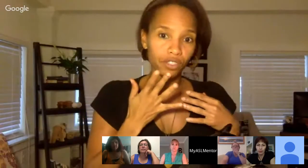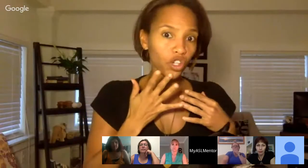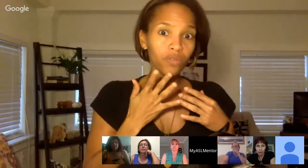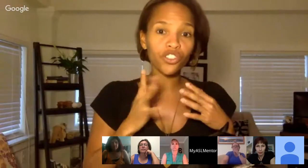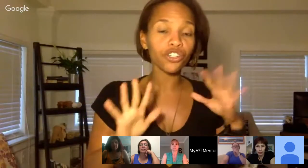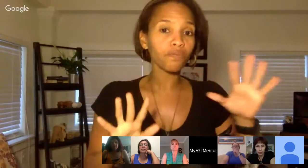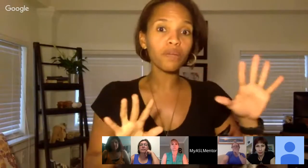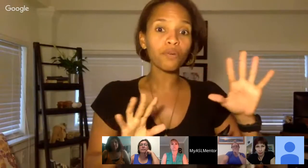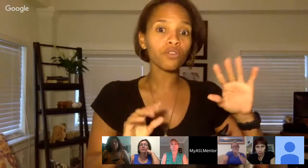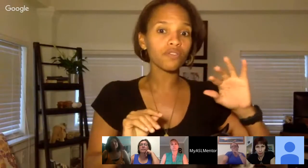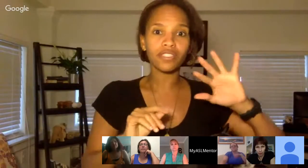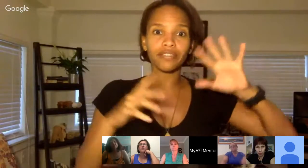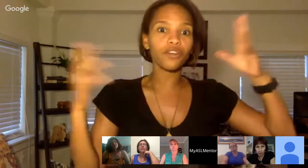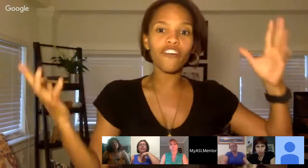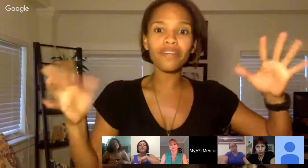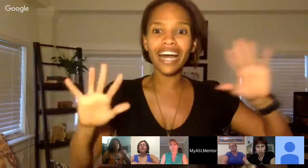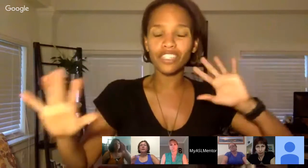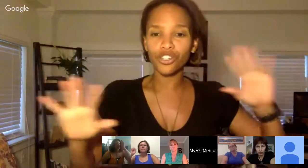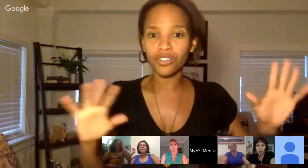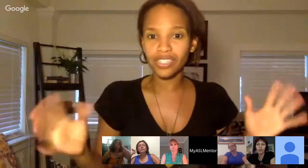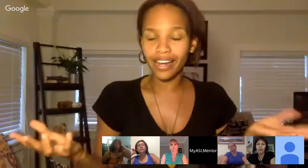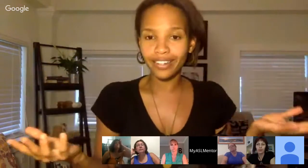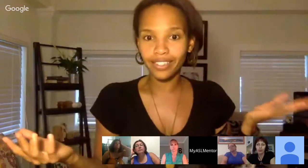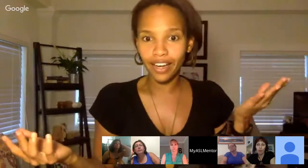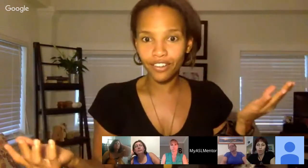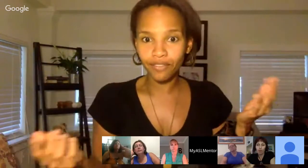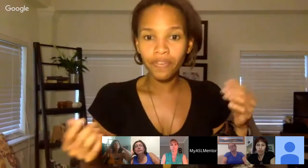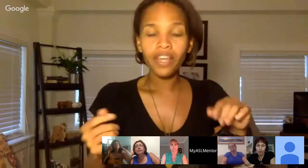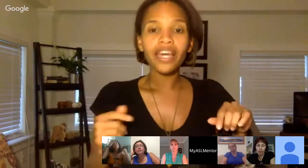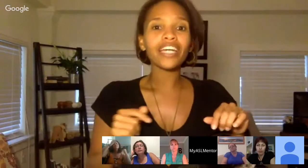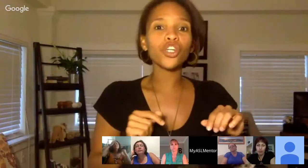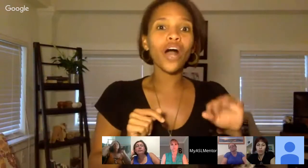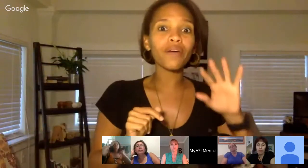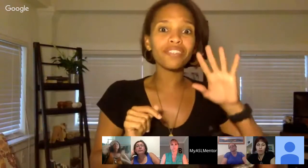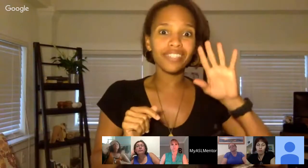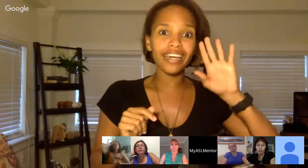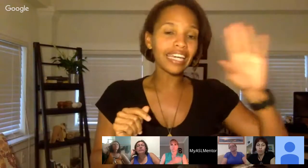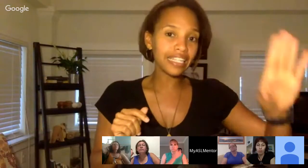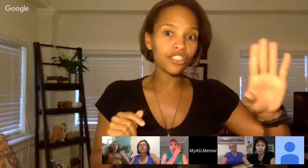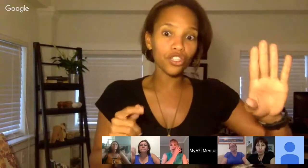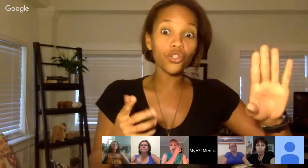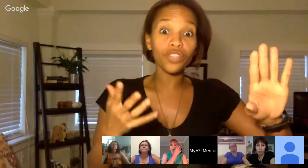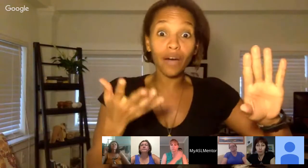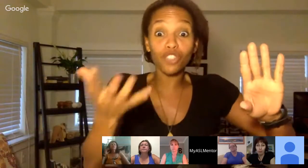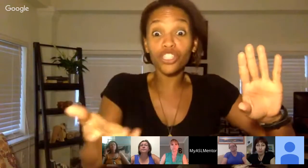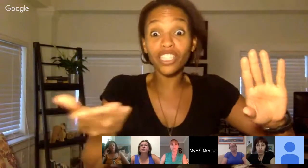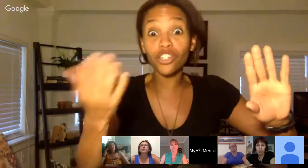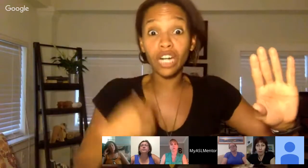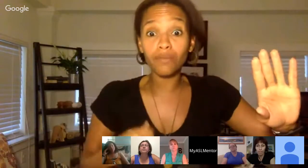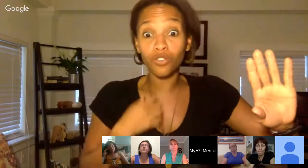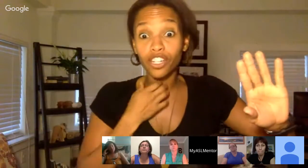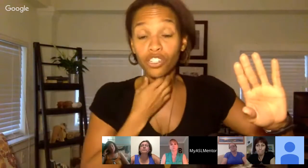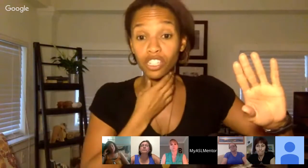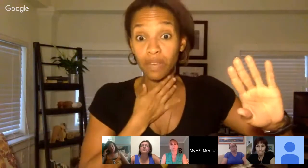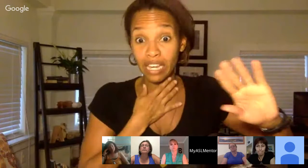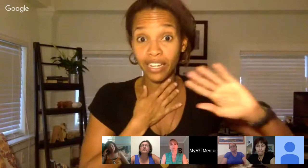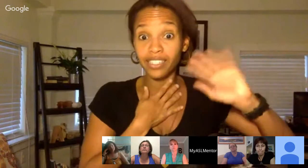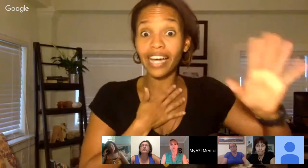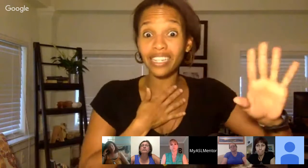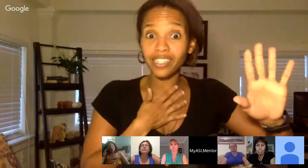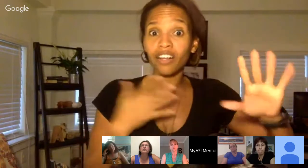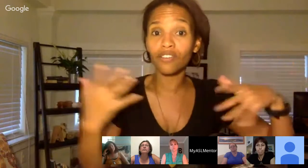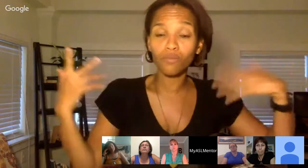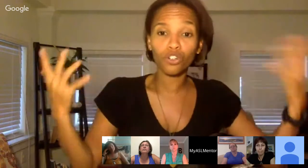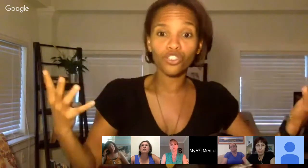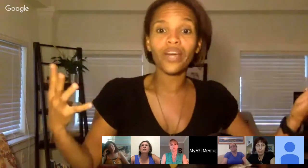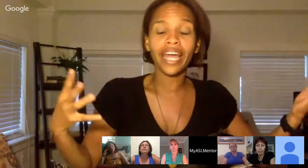preference. So certain people, everybody has a certain signing style. And so I would say that's a good observation to make. His